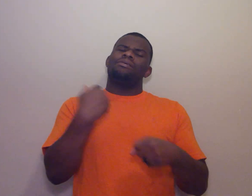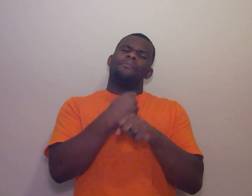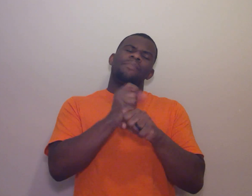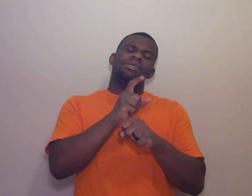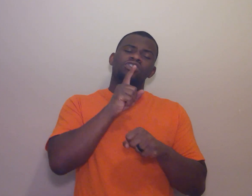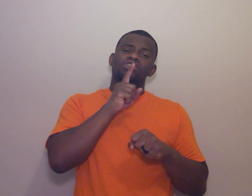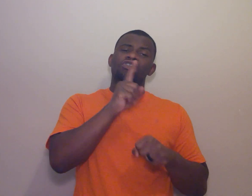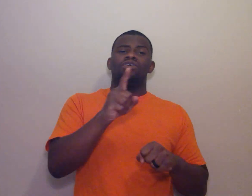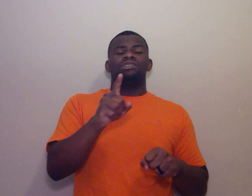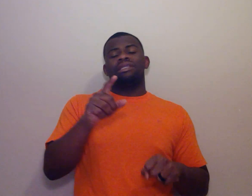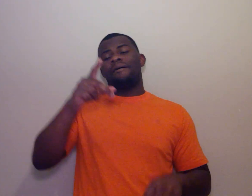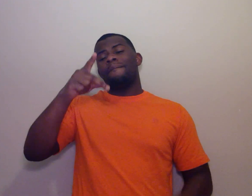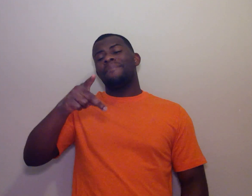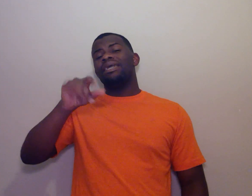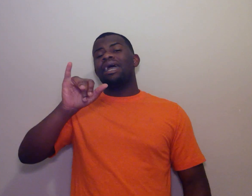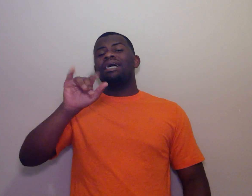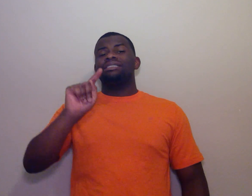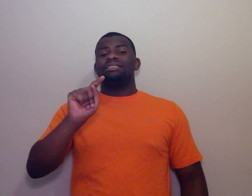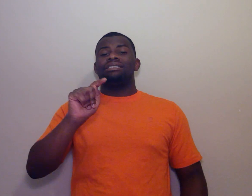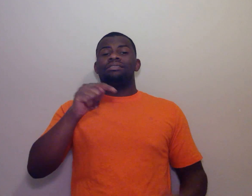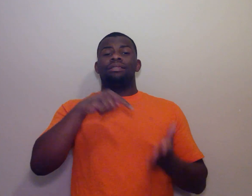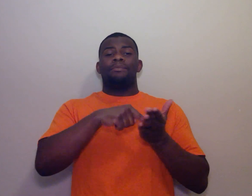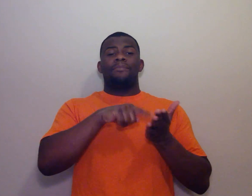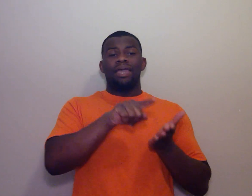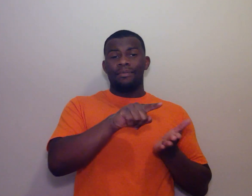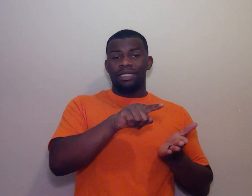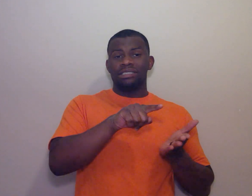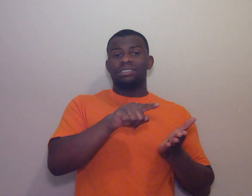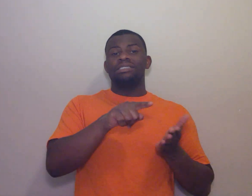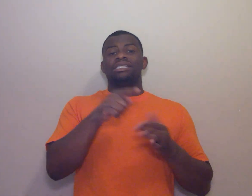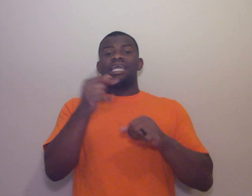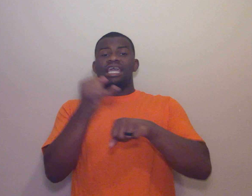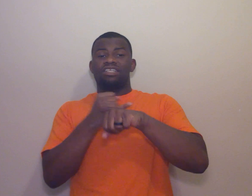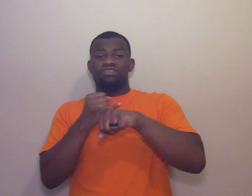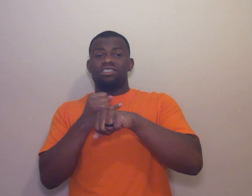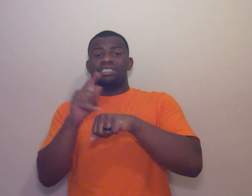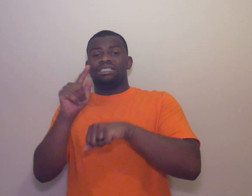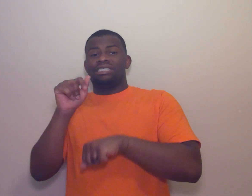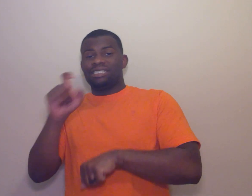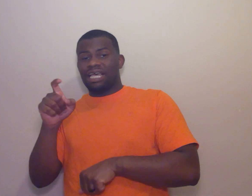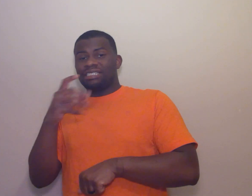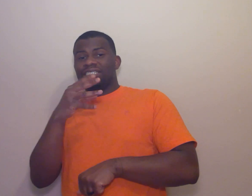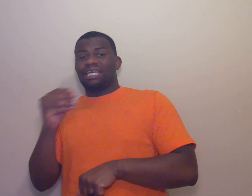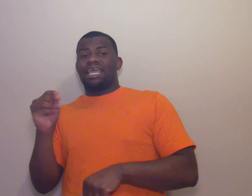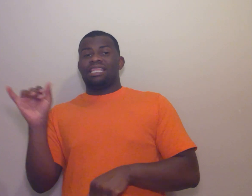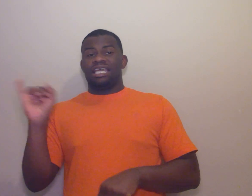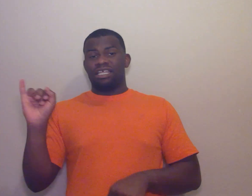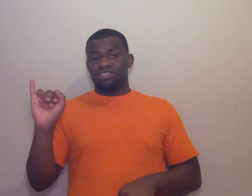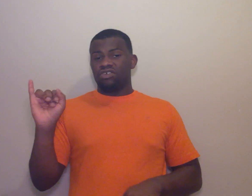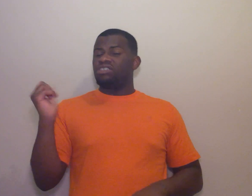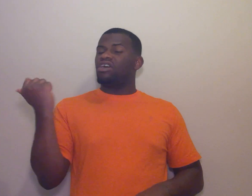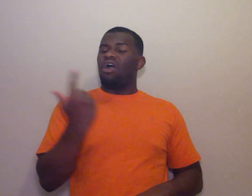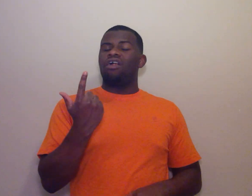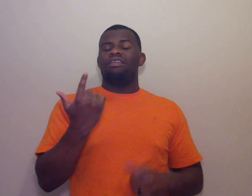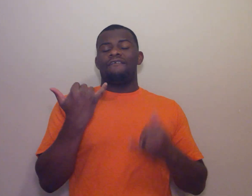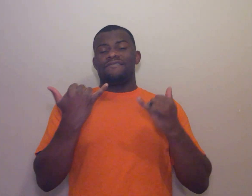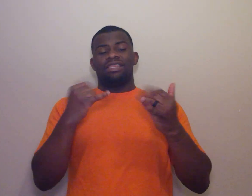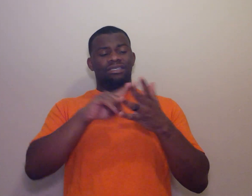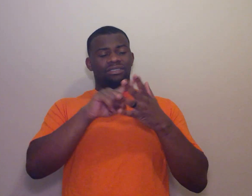the PITI, that's the payments, the interest, the taxes, and the insurance. All of this, these payments that they